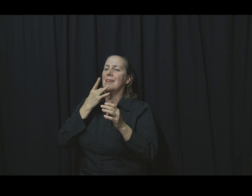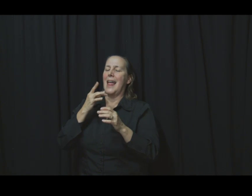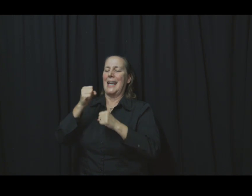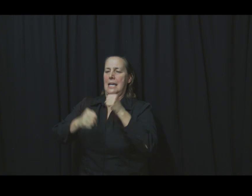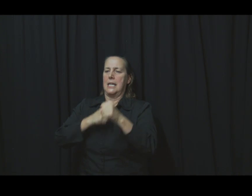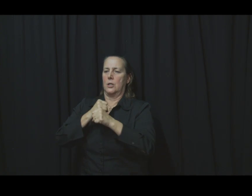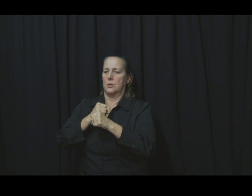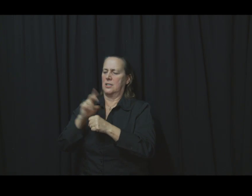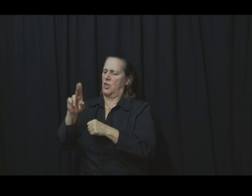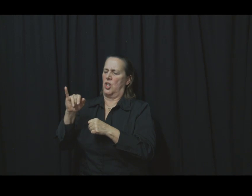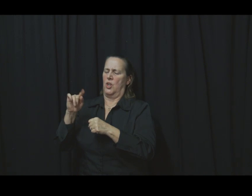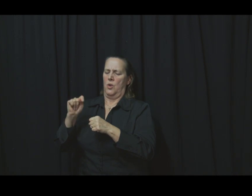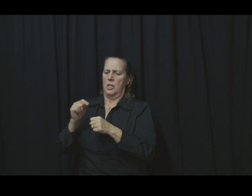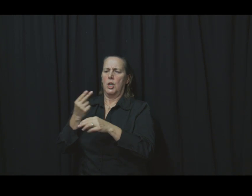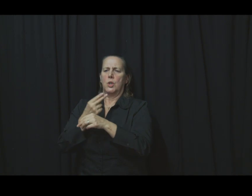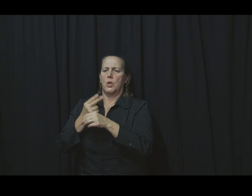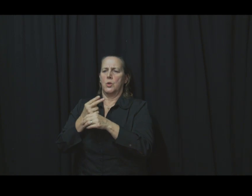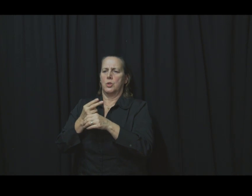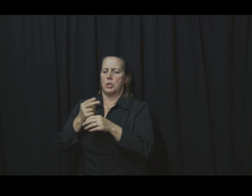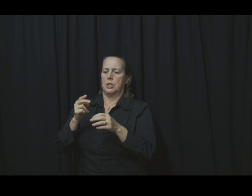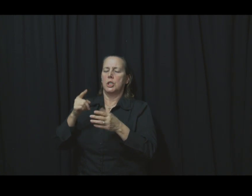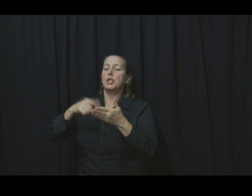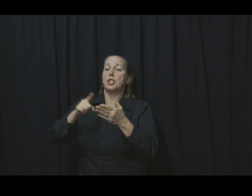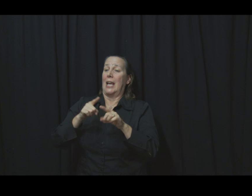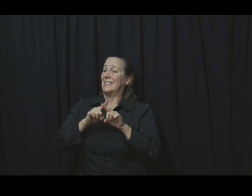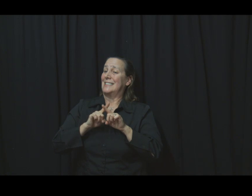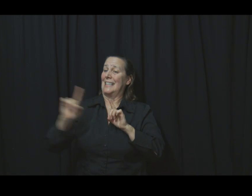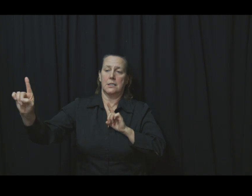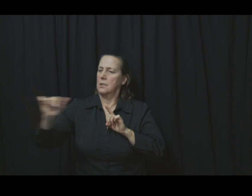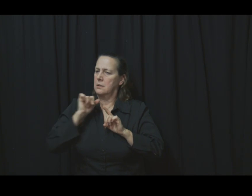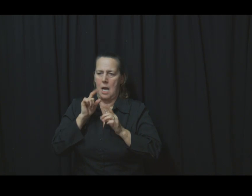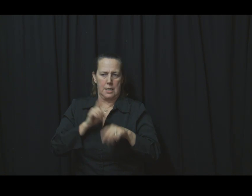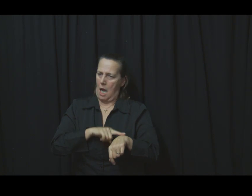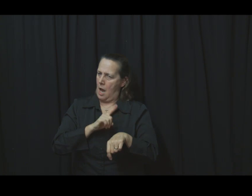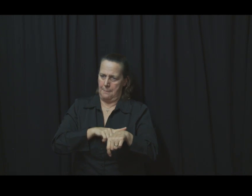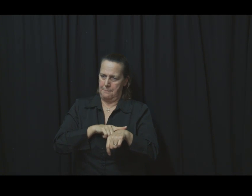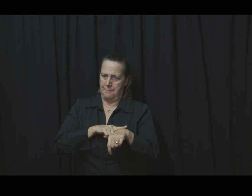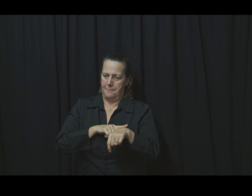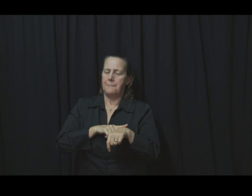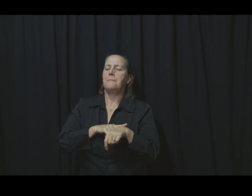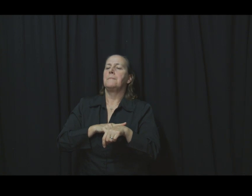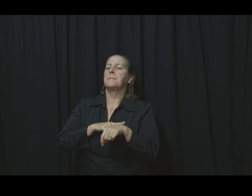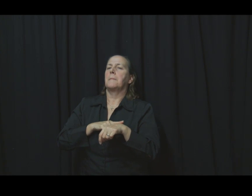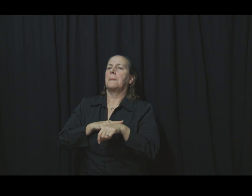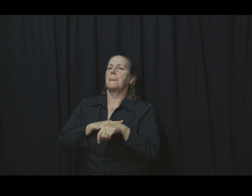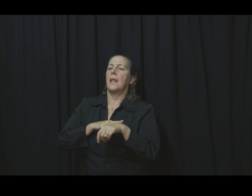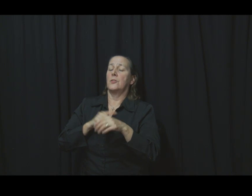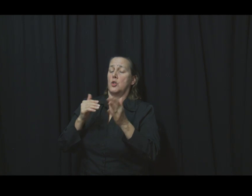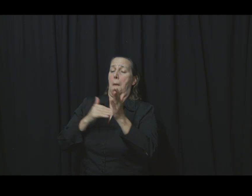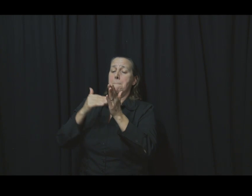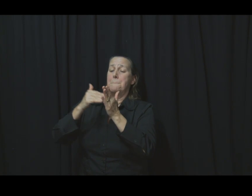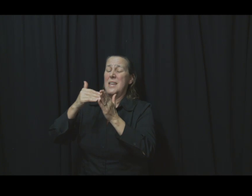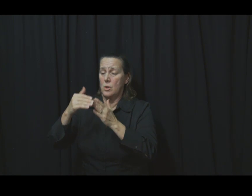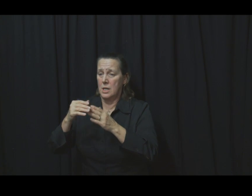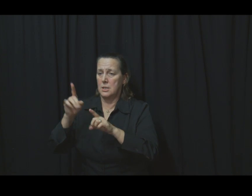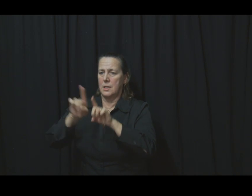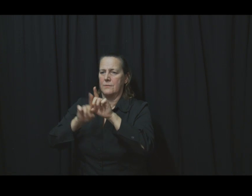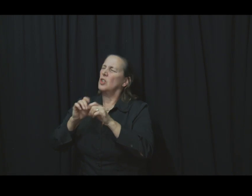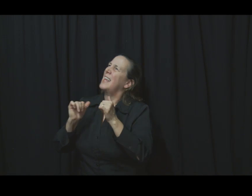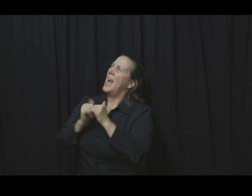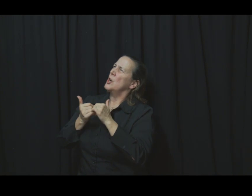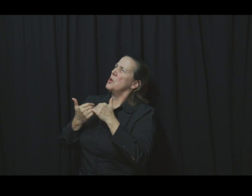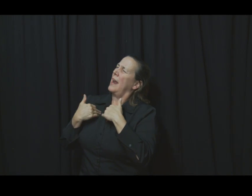is a unit of distance, not a unit of time. There are billions of stars. Mr. Ham, How could there be